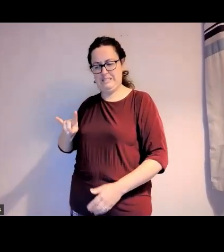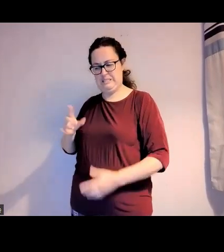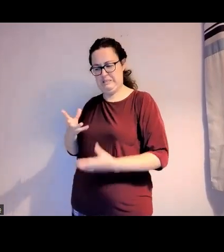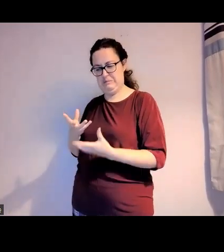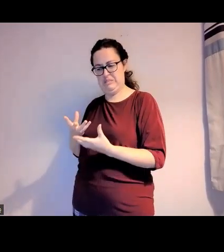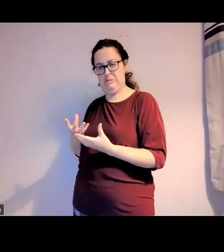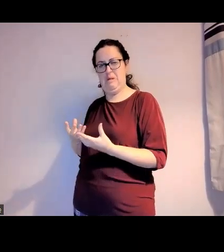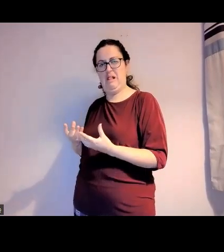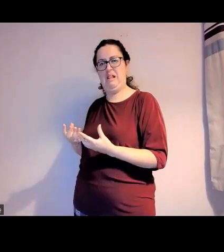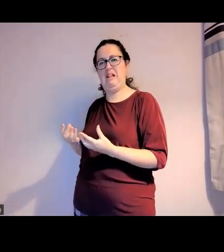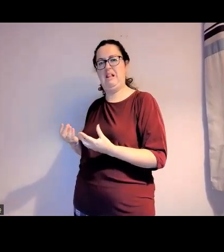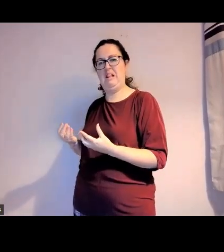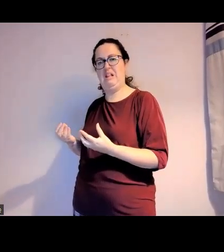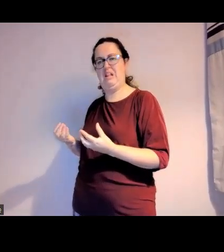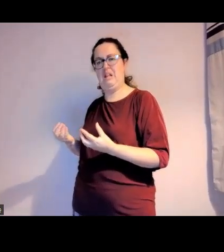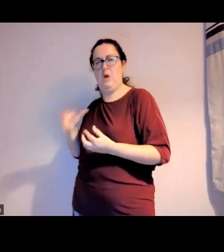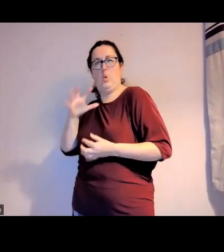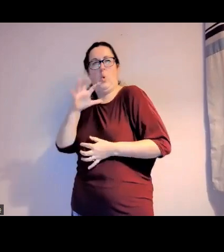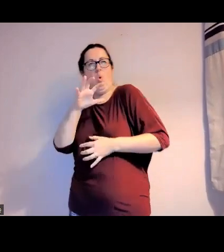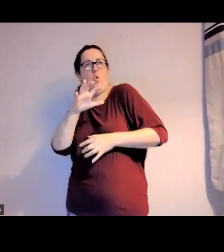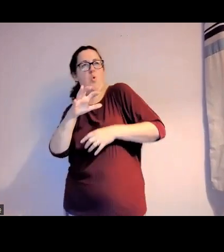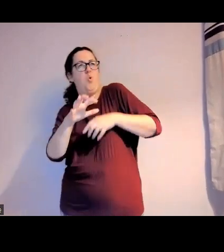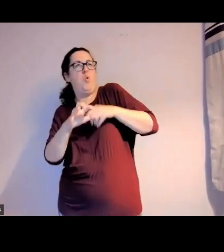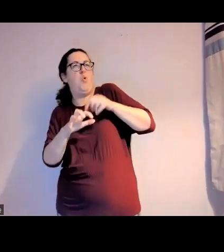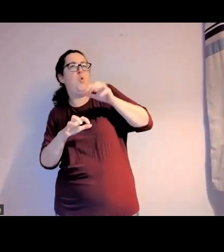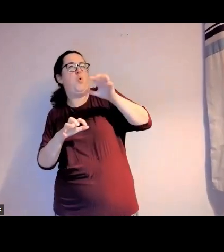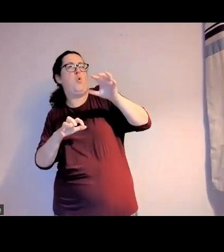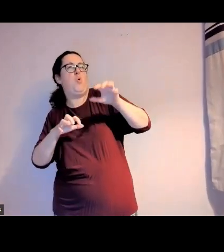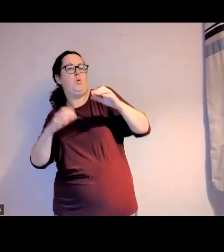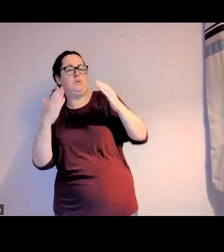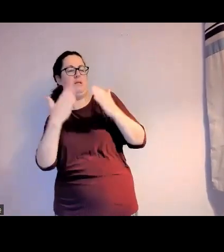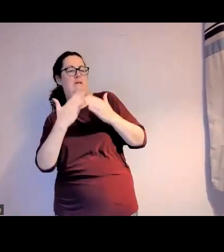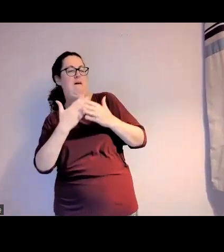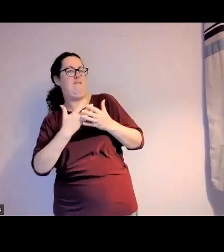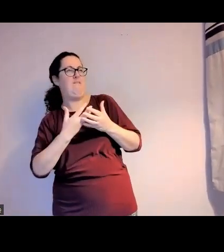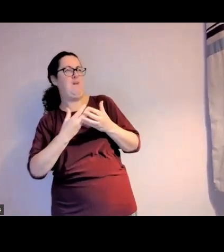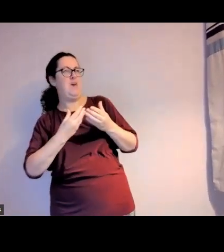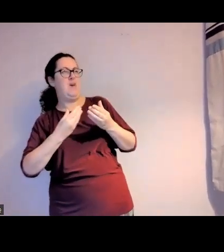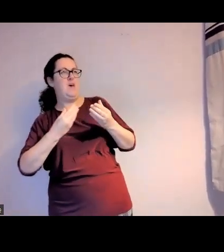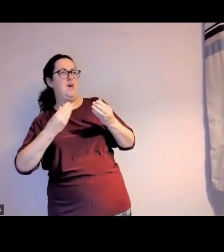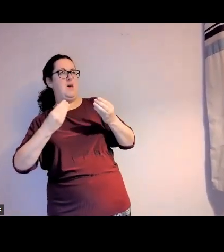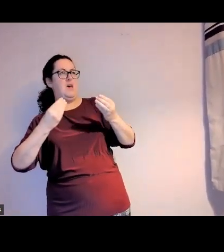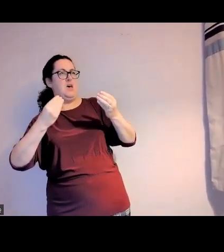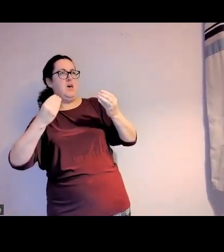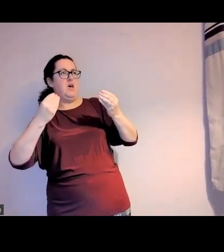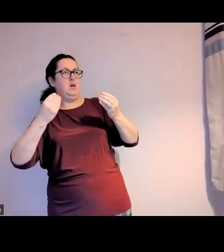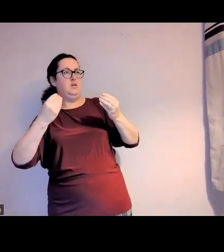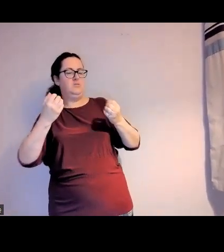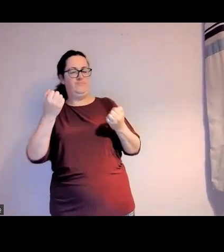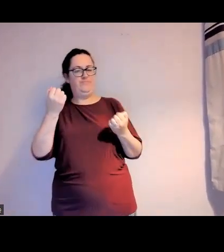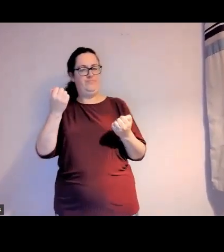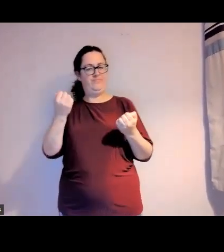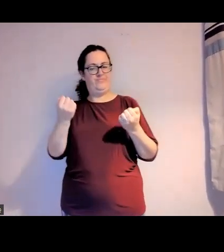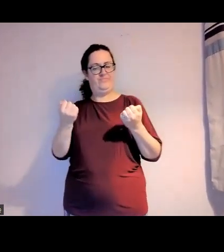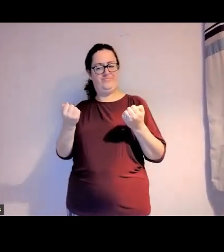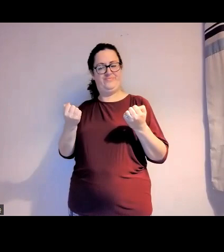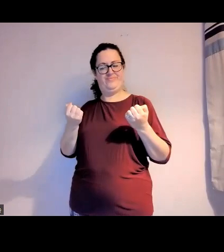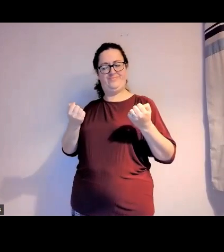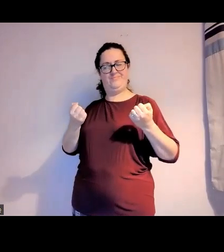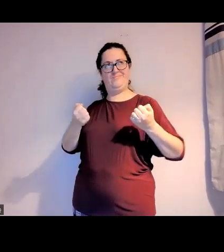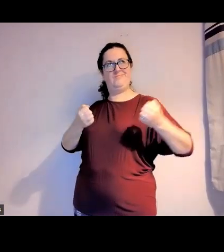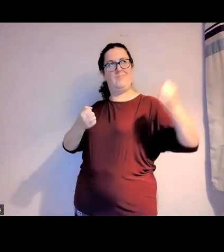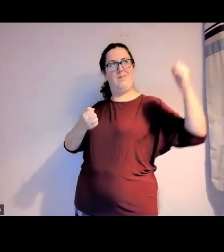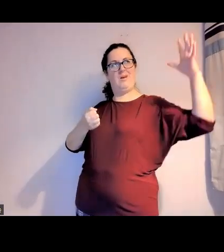away, grasping claws on the fading night. The probates of dark now to pay,